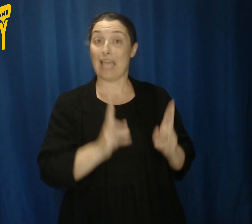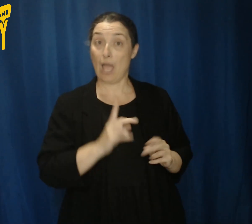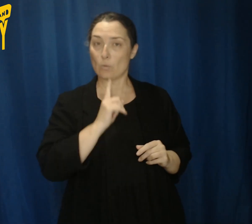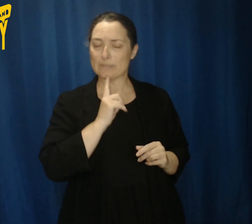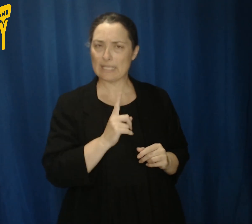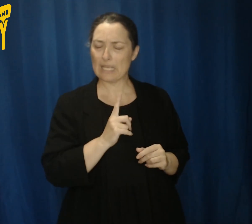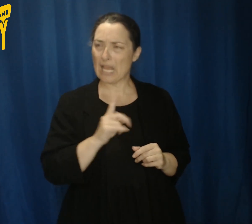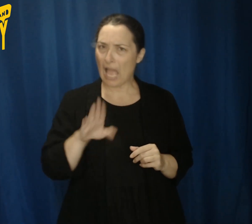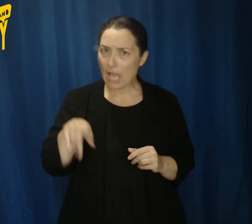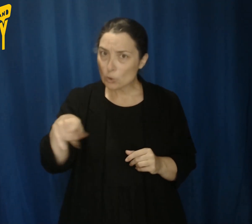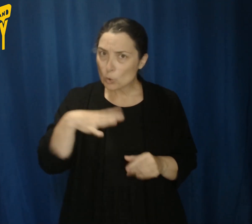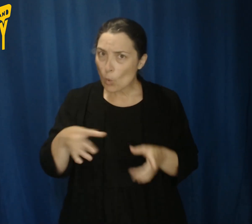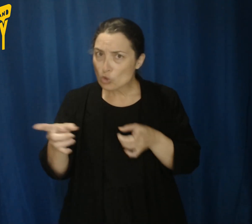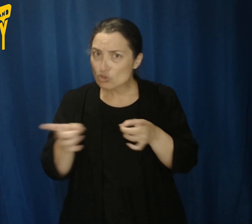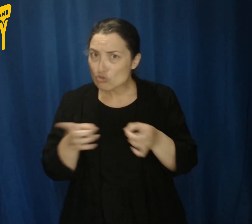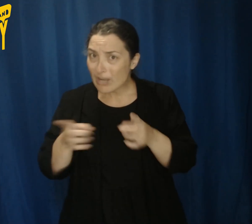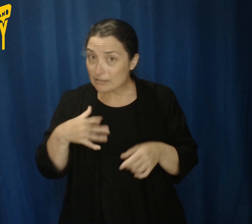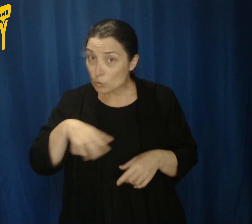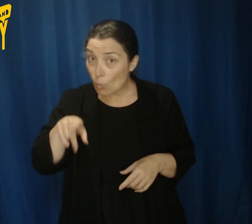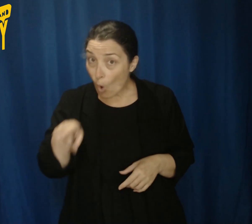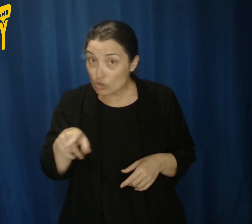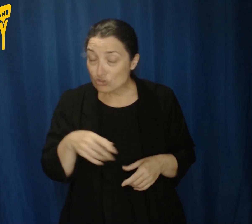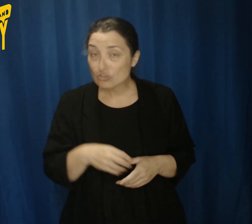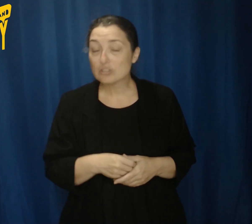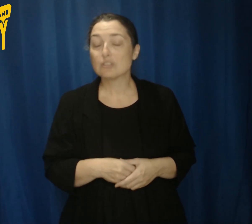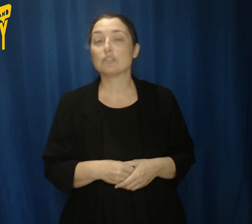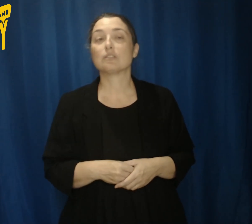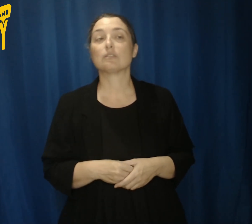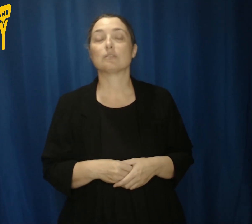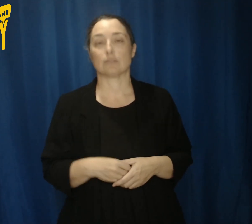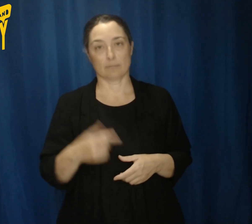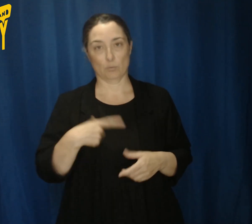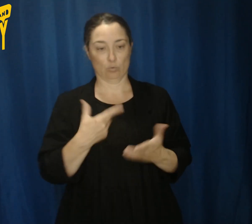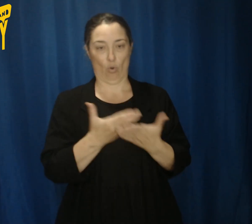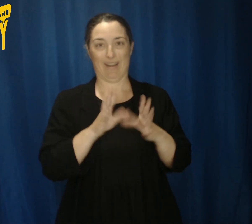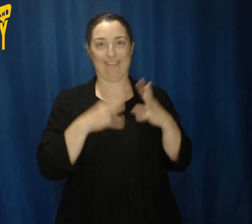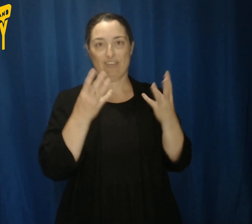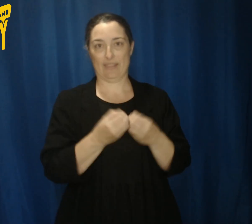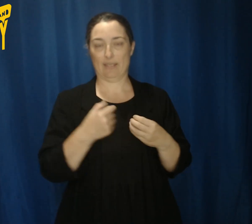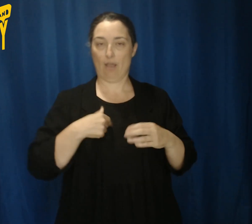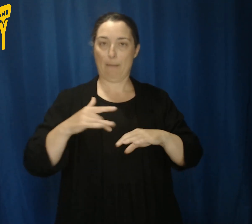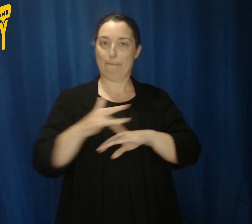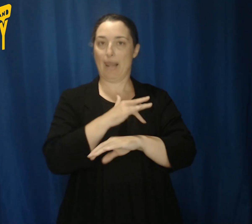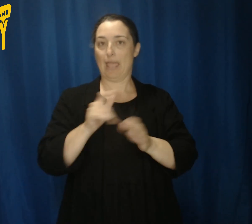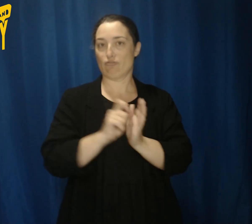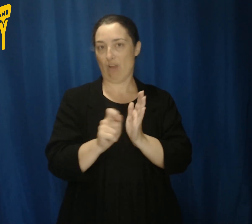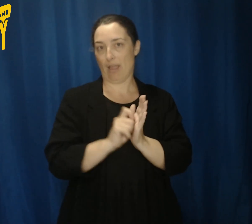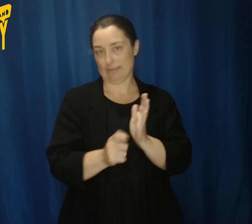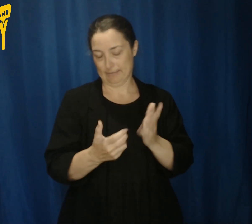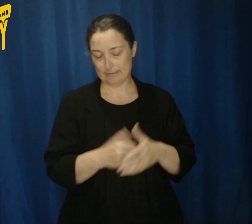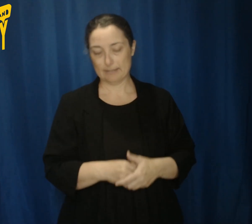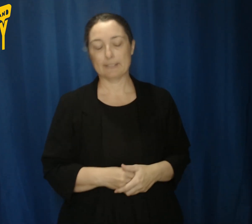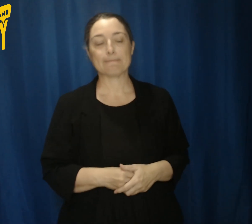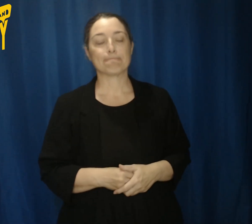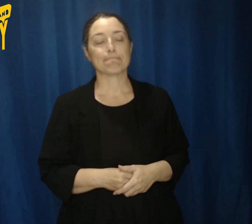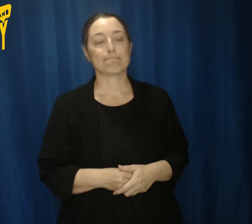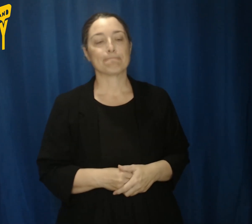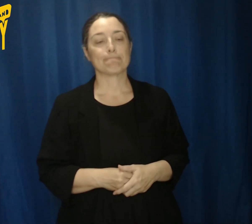want to direct? Because effectively on everything, I'm the playwright, I'm the writer, right? And I was like, yeah,